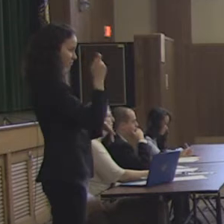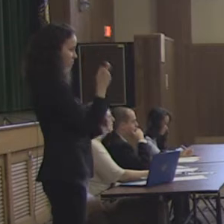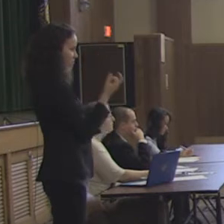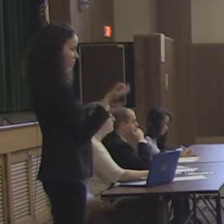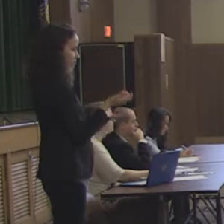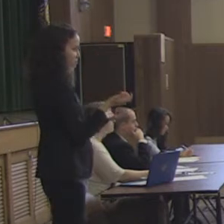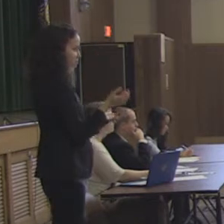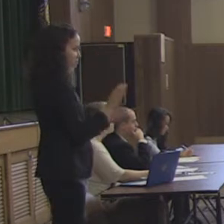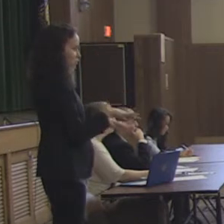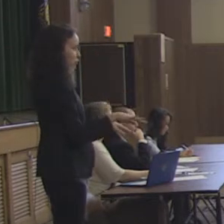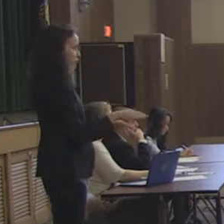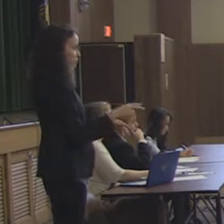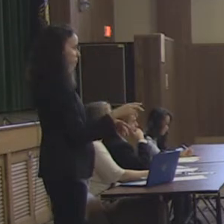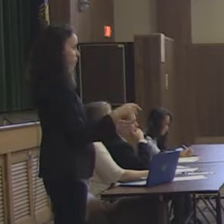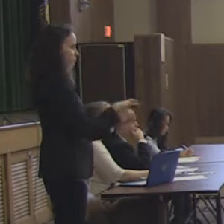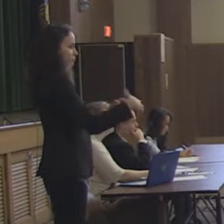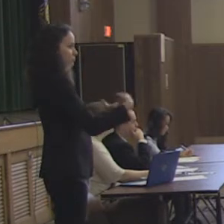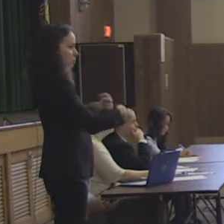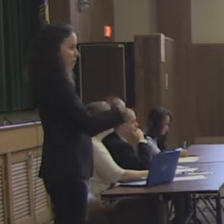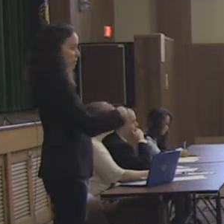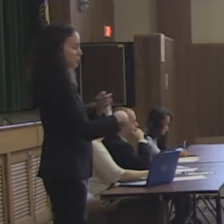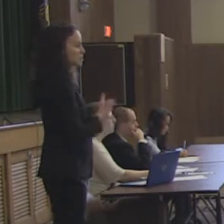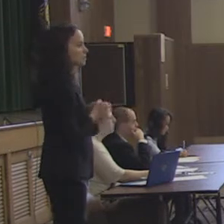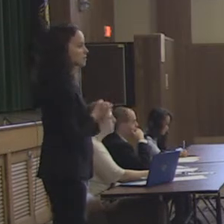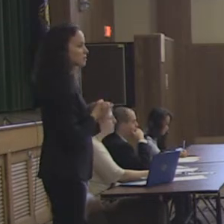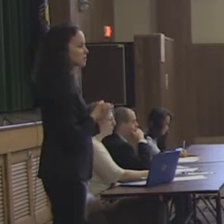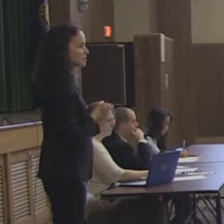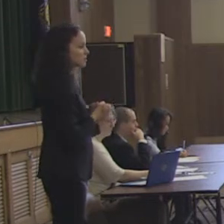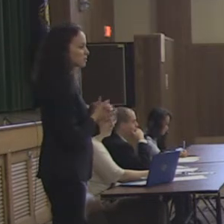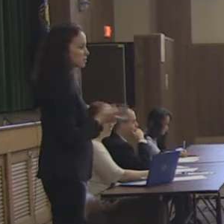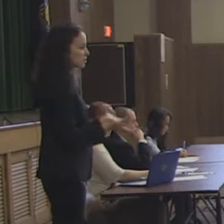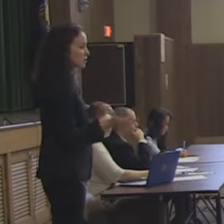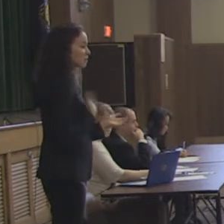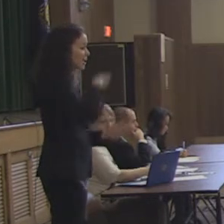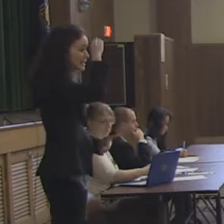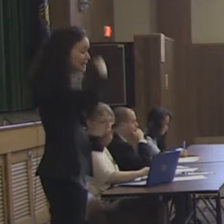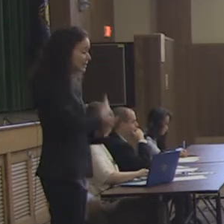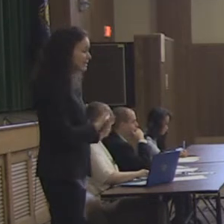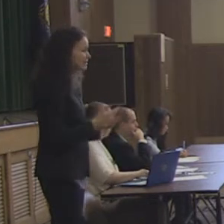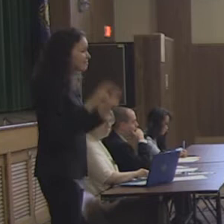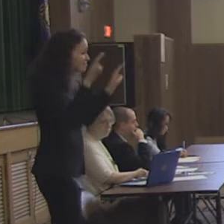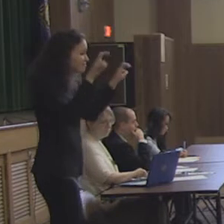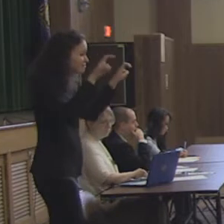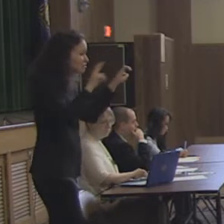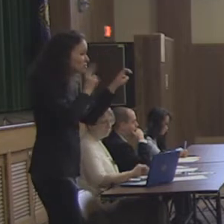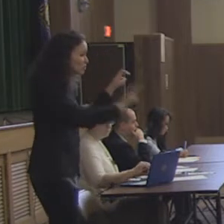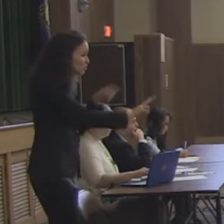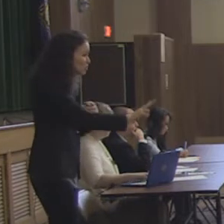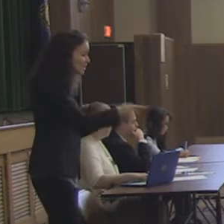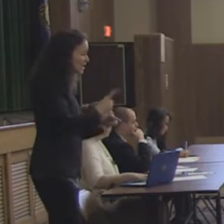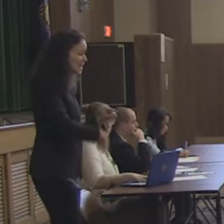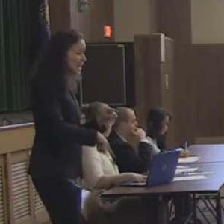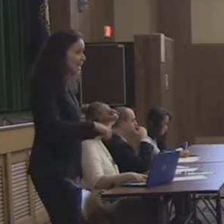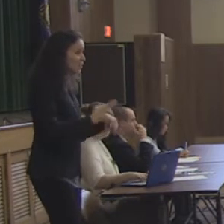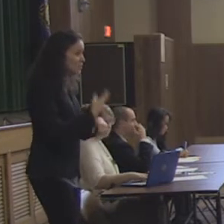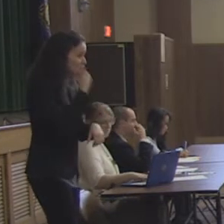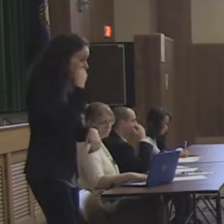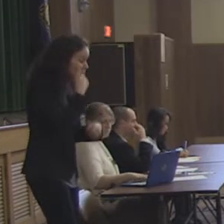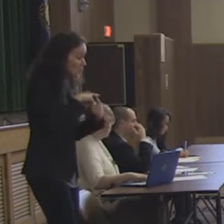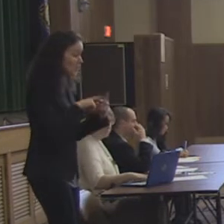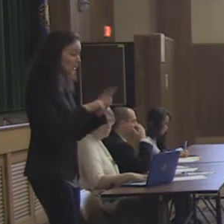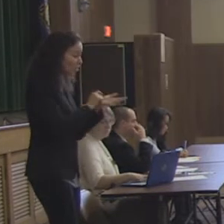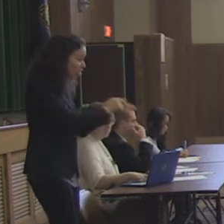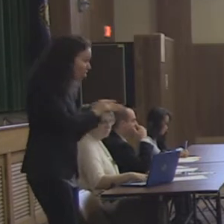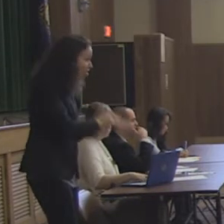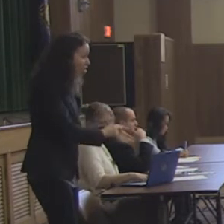help these children who can't fend for themselves? My son can't fight back. He can't use a phone. He can't use a pencil and